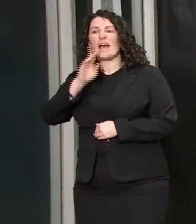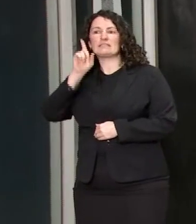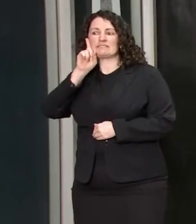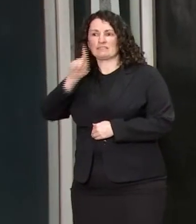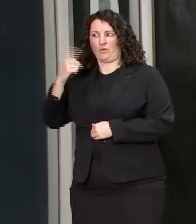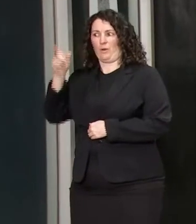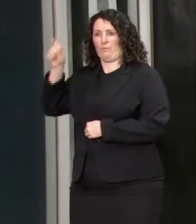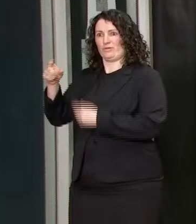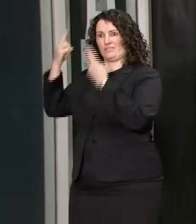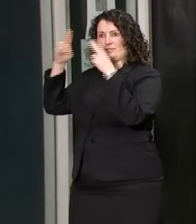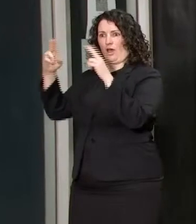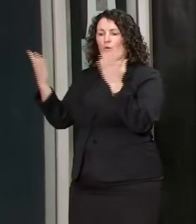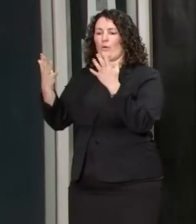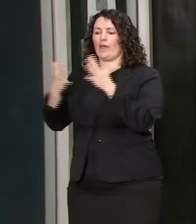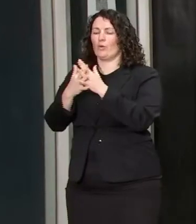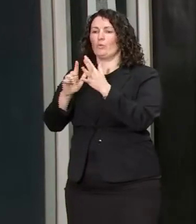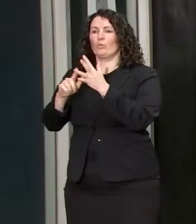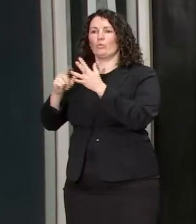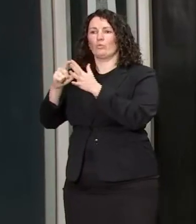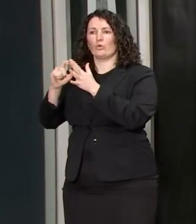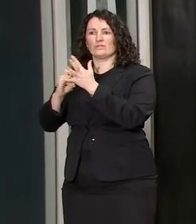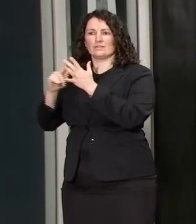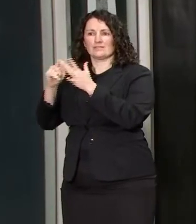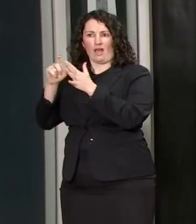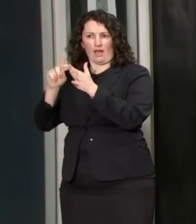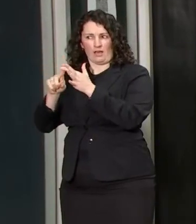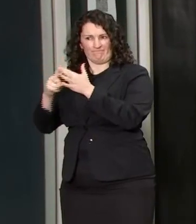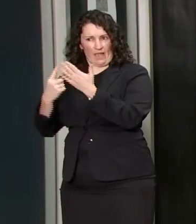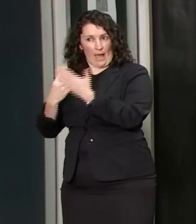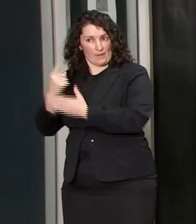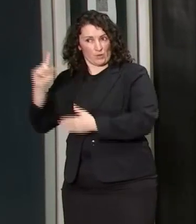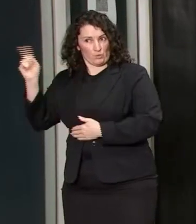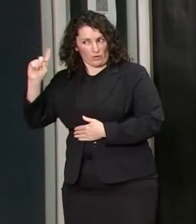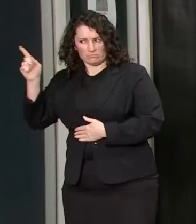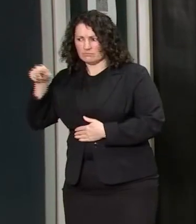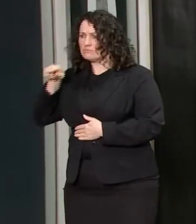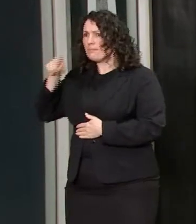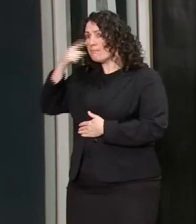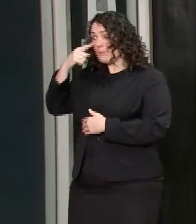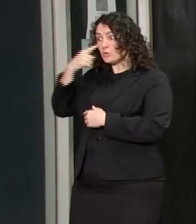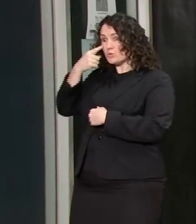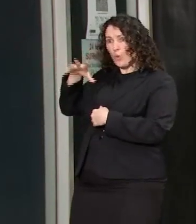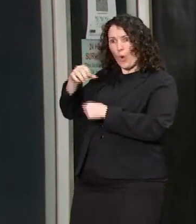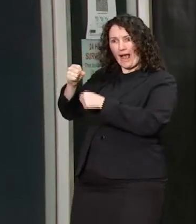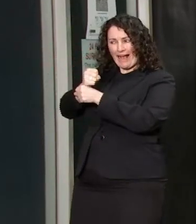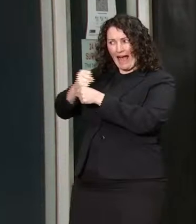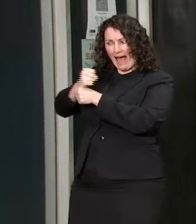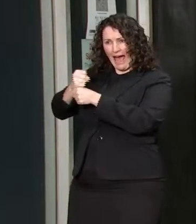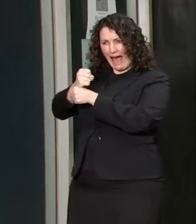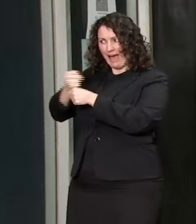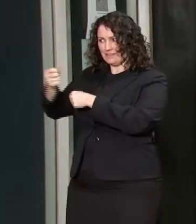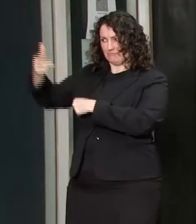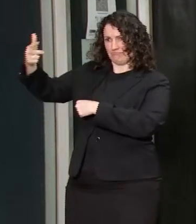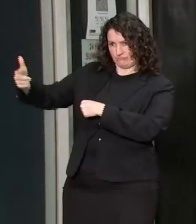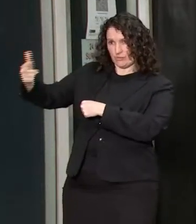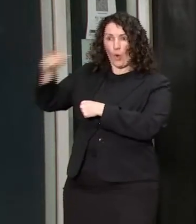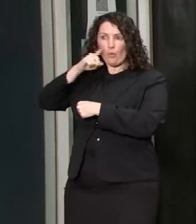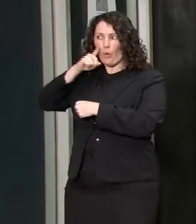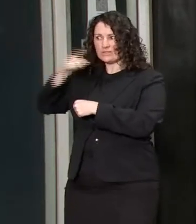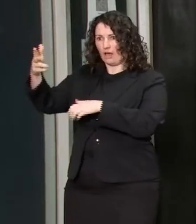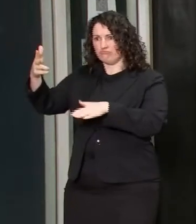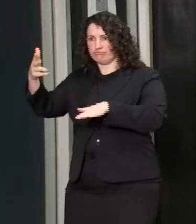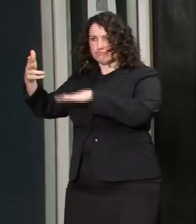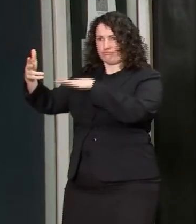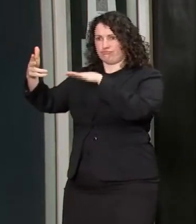just before 2 p.m. For a vehicle that was seen submerged in floodwaters. Rescue crews